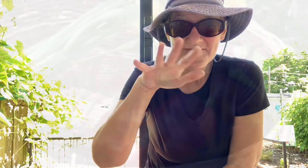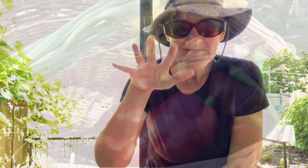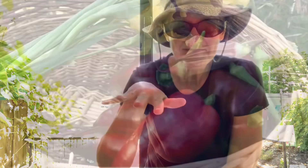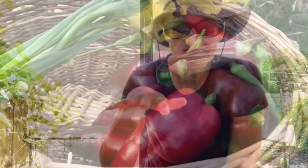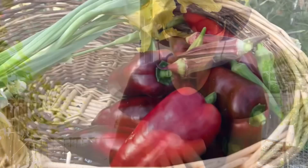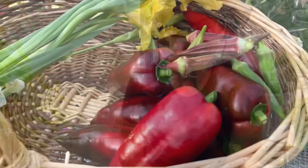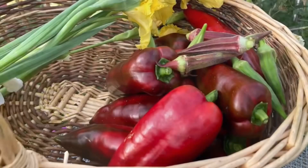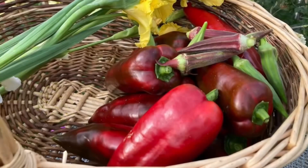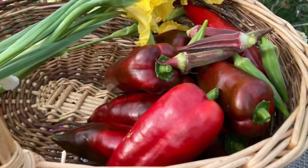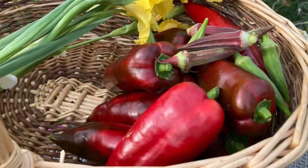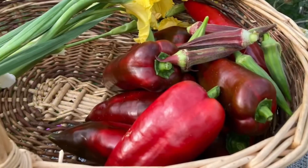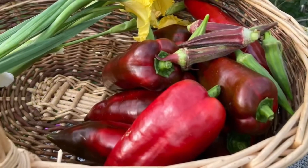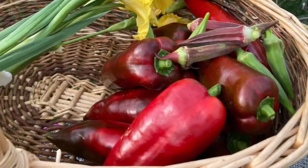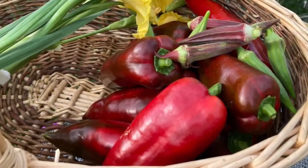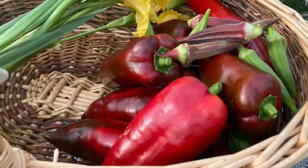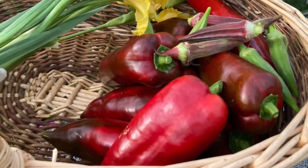55 degrees.